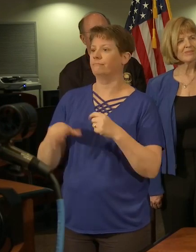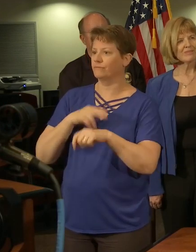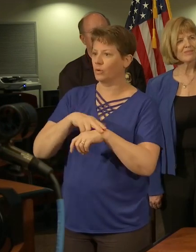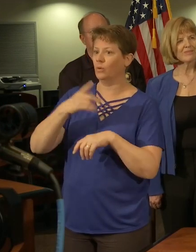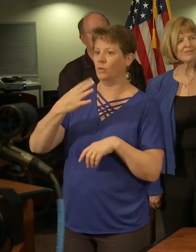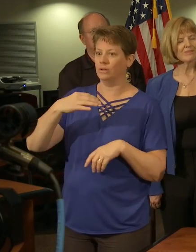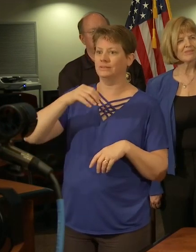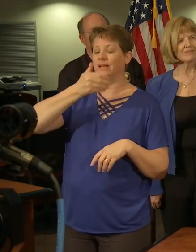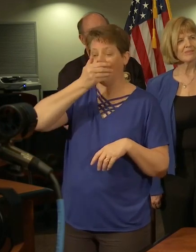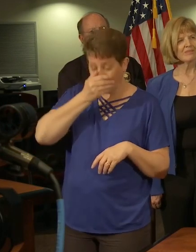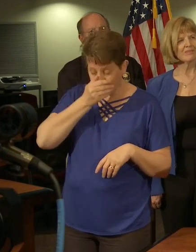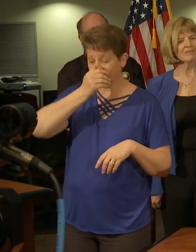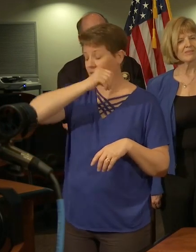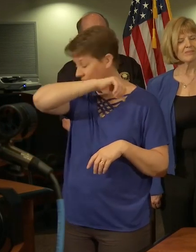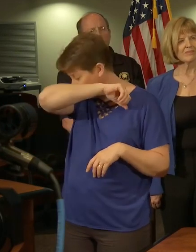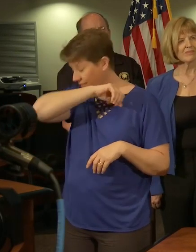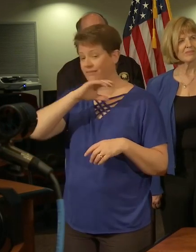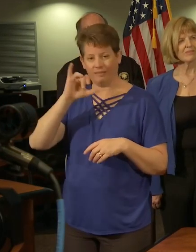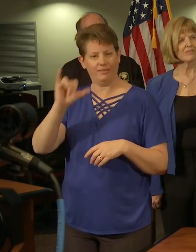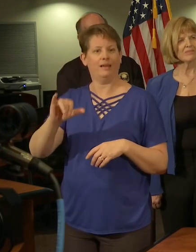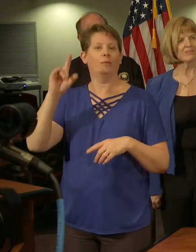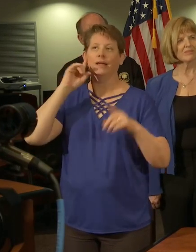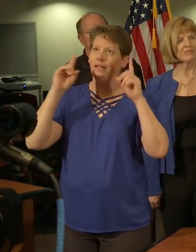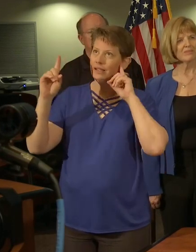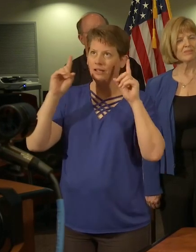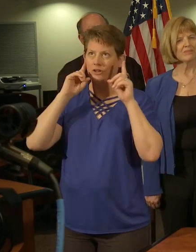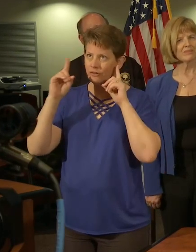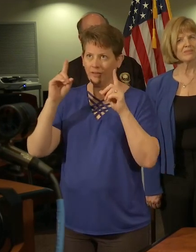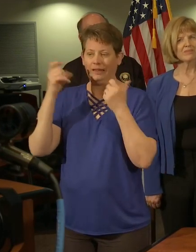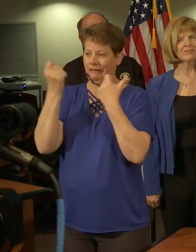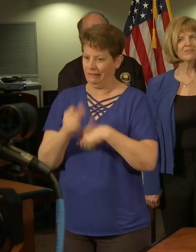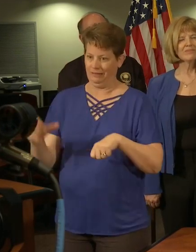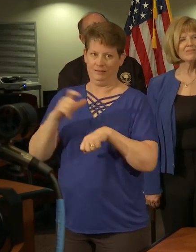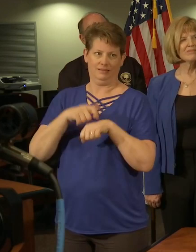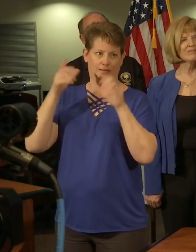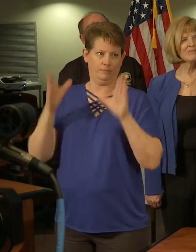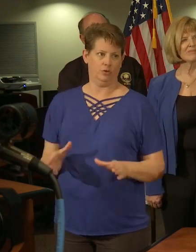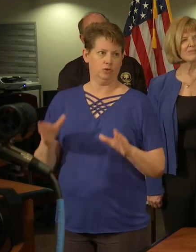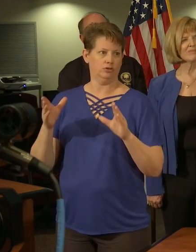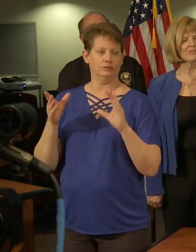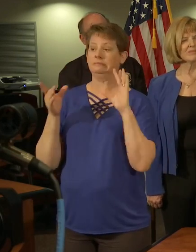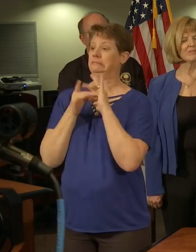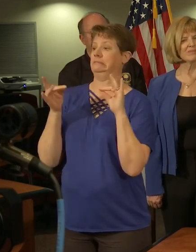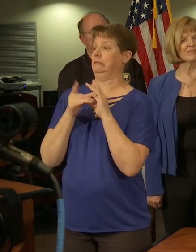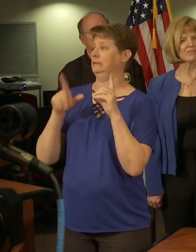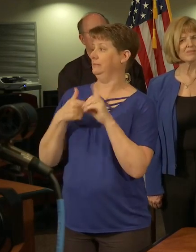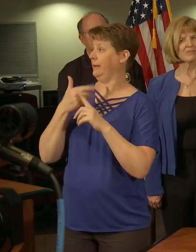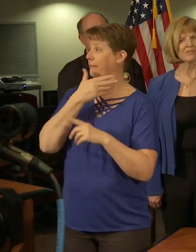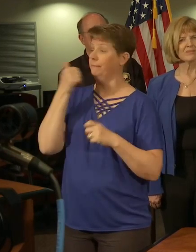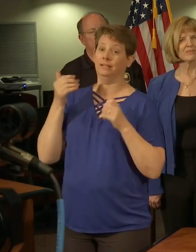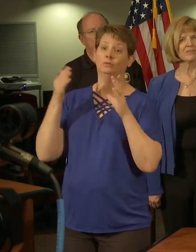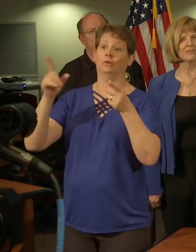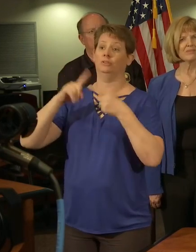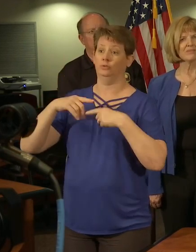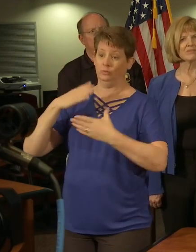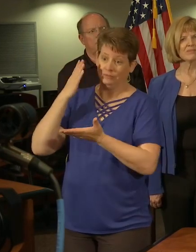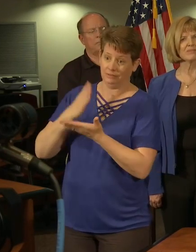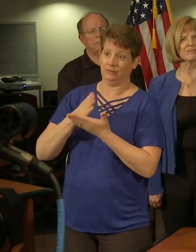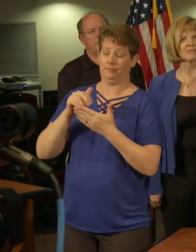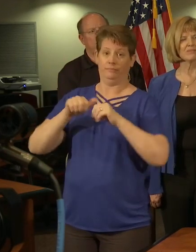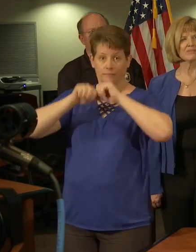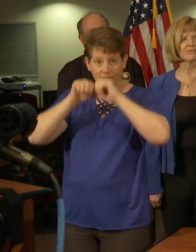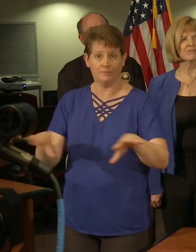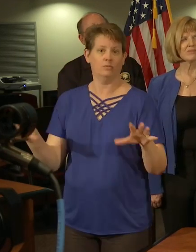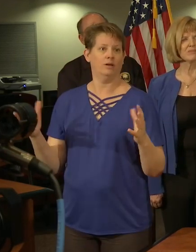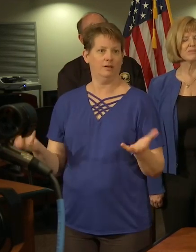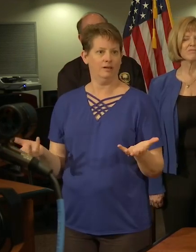cover your nose and mouth when you sneeze. We hear those every time anyone comments on the best ways to stop the spread. If